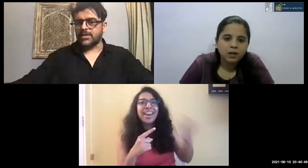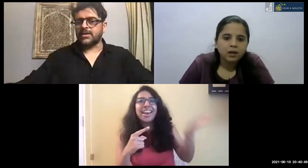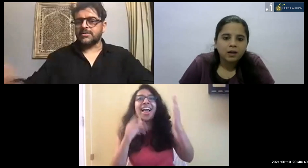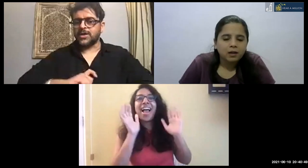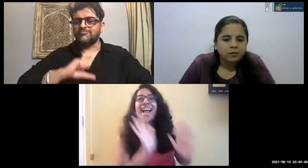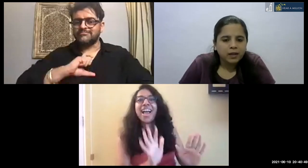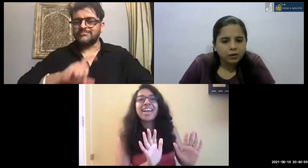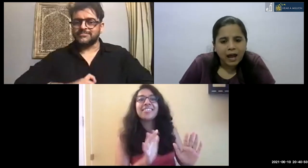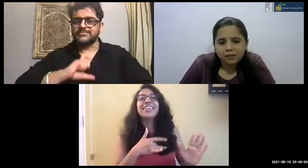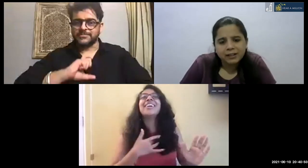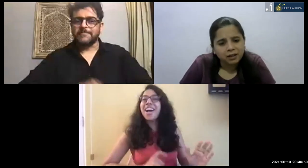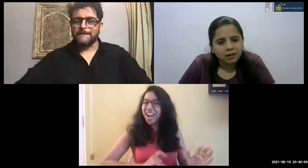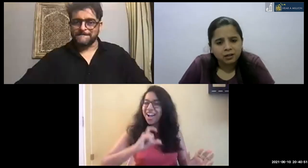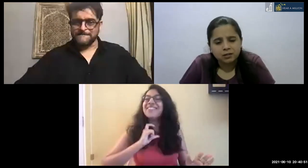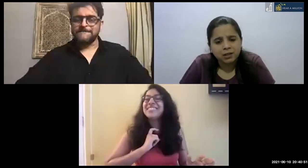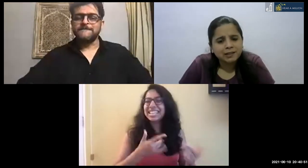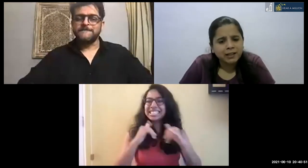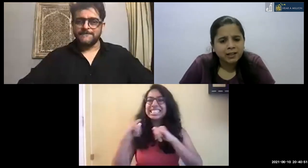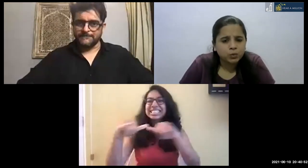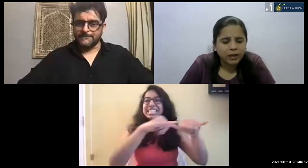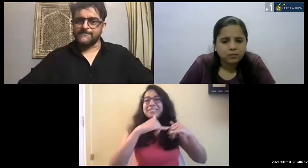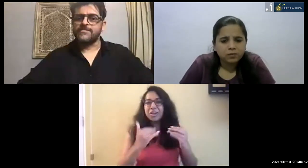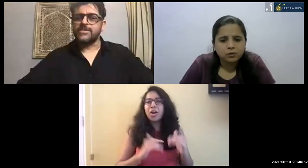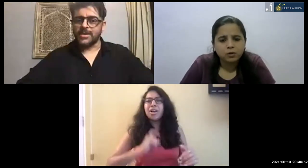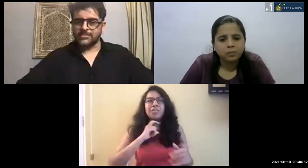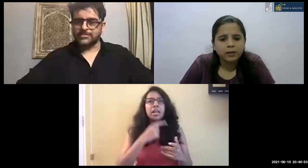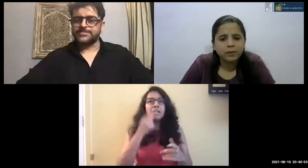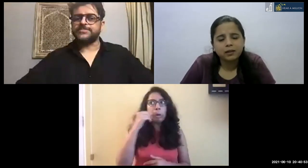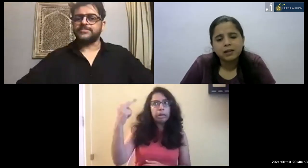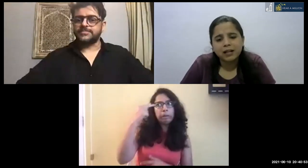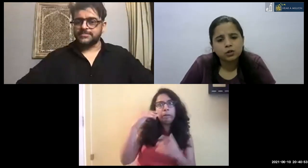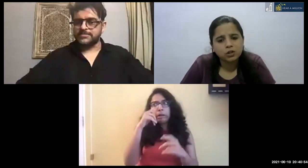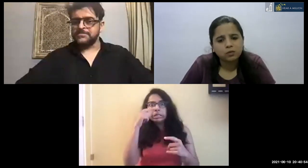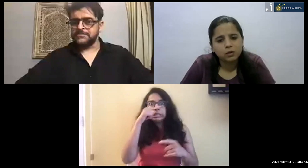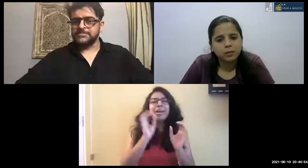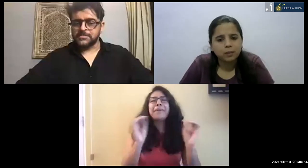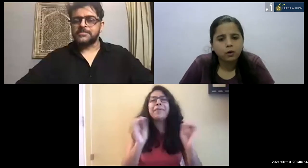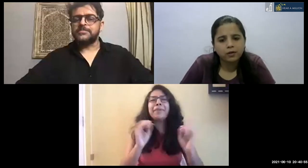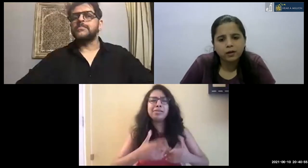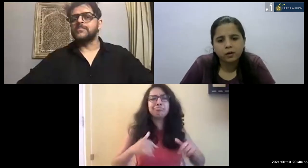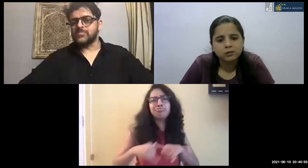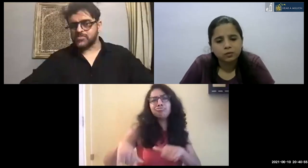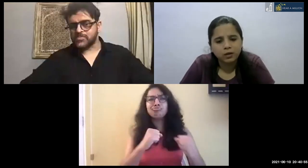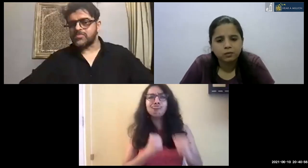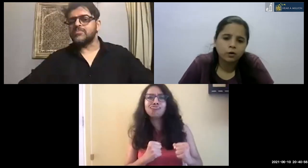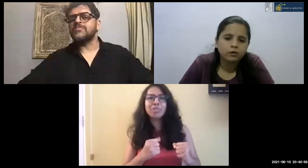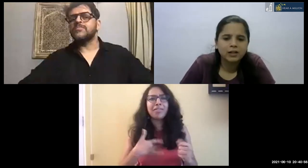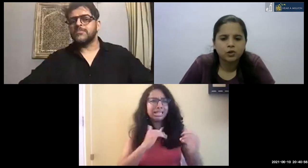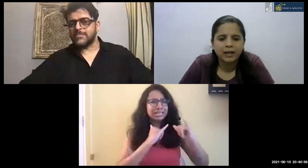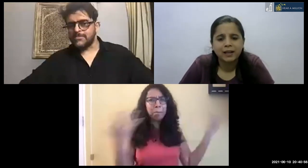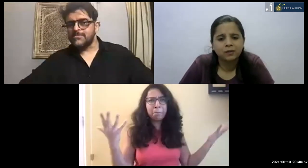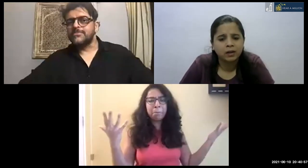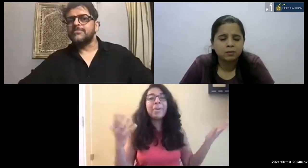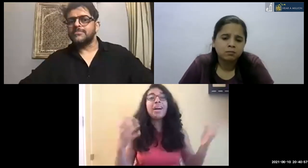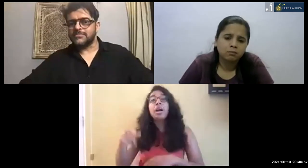So we could have the girls leader as well. So might be in that situation we could become confident also. We don't feel